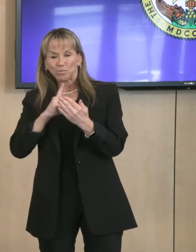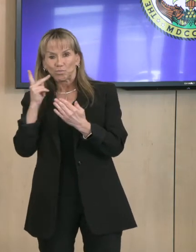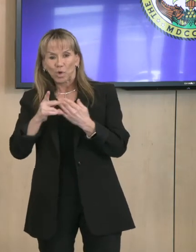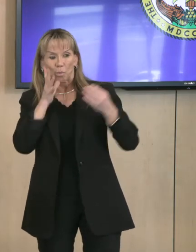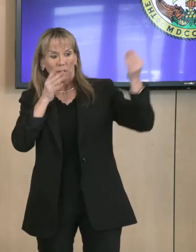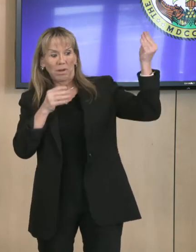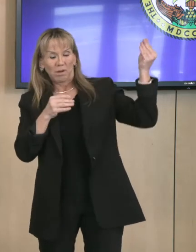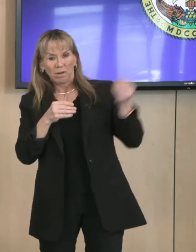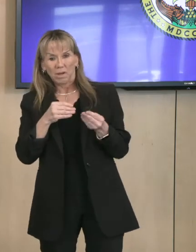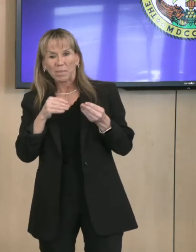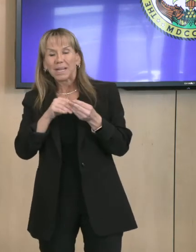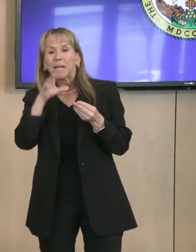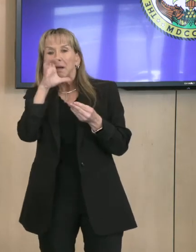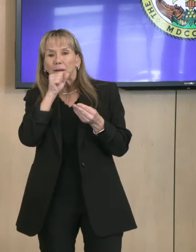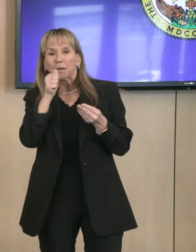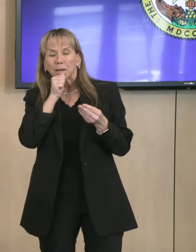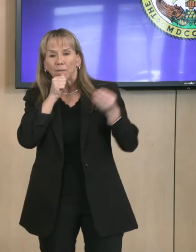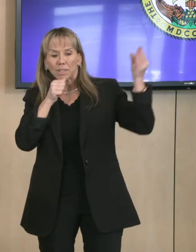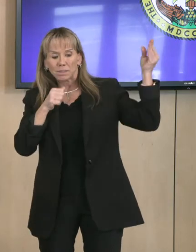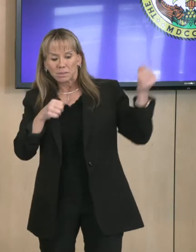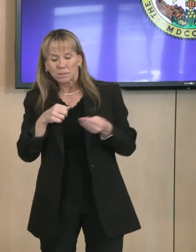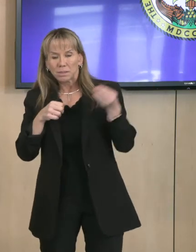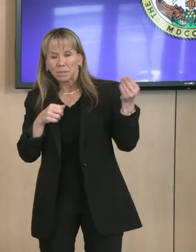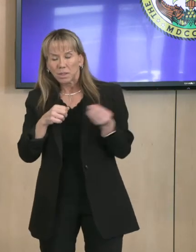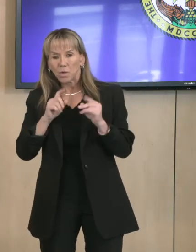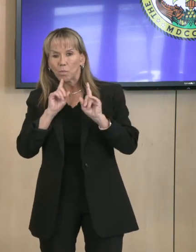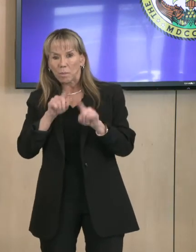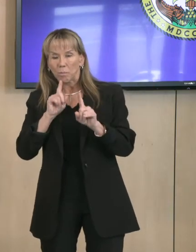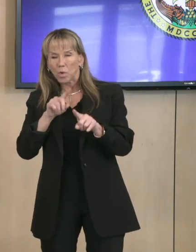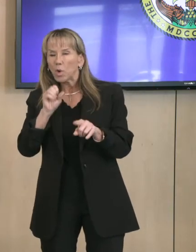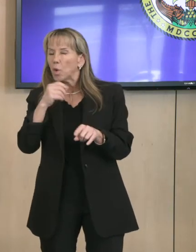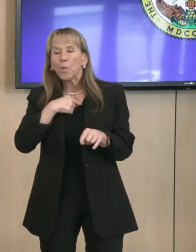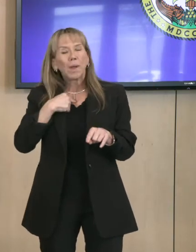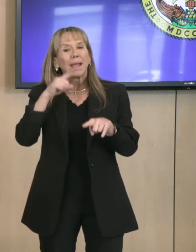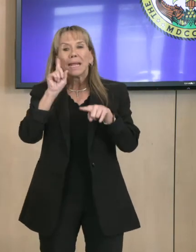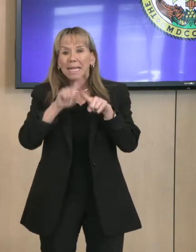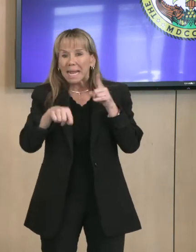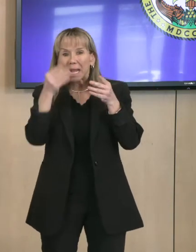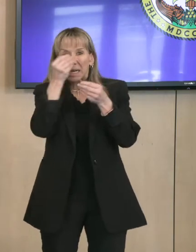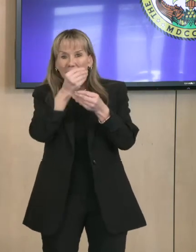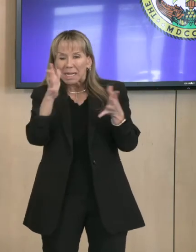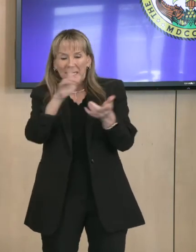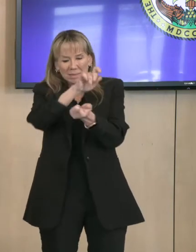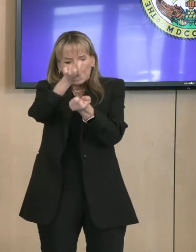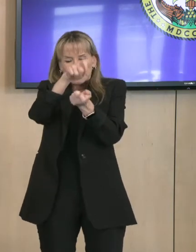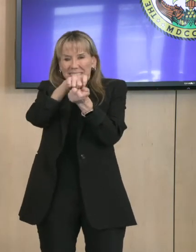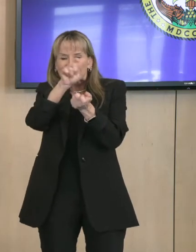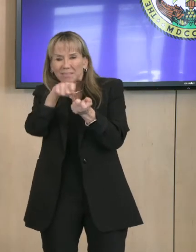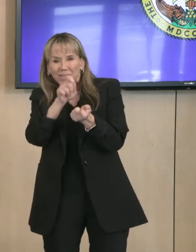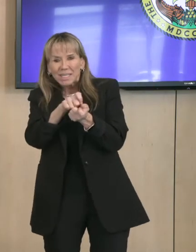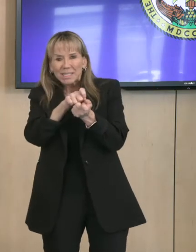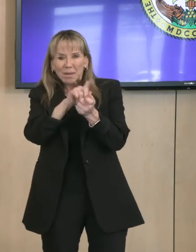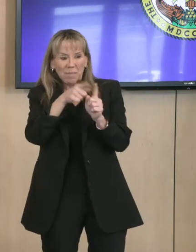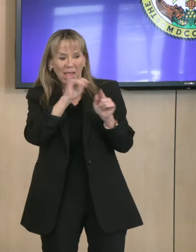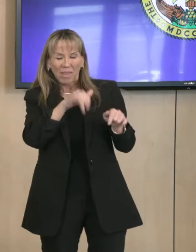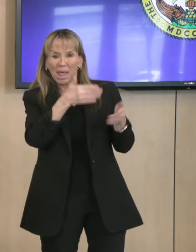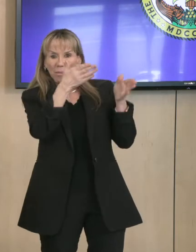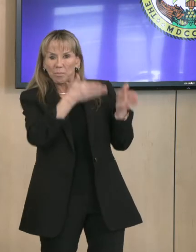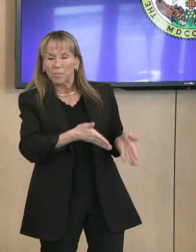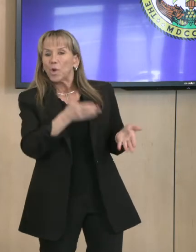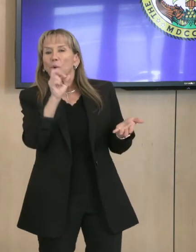reports, and we will not confirm specific identifications of individuals or specific